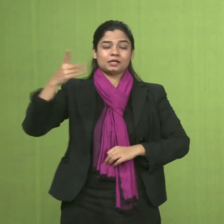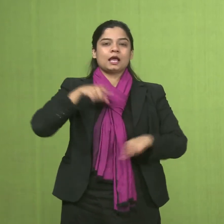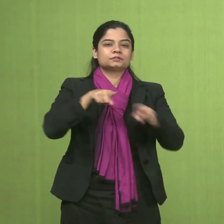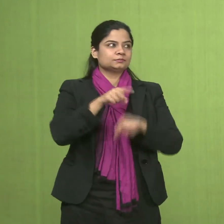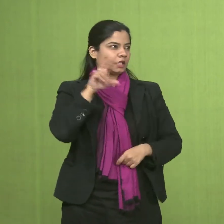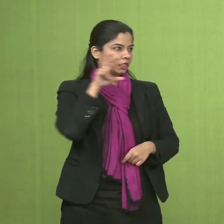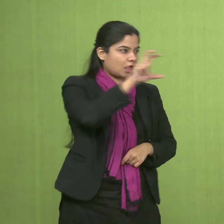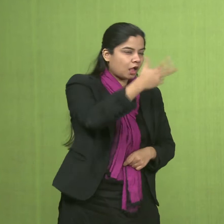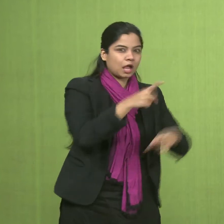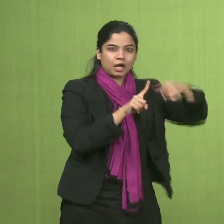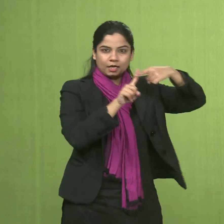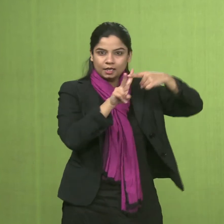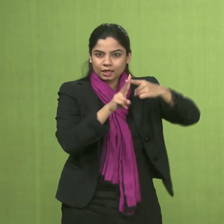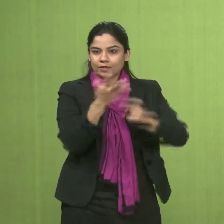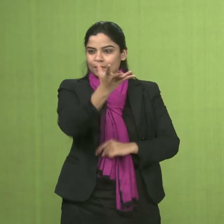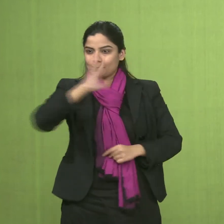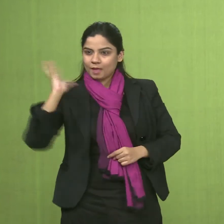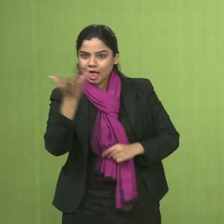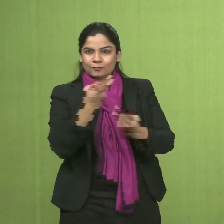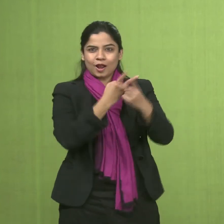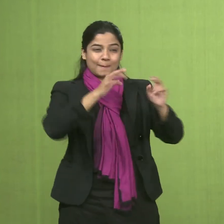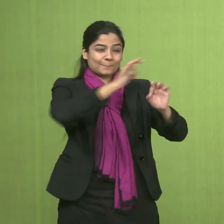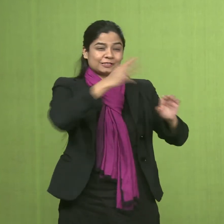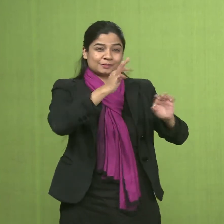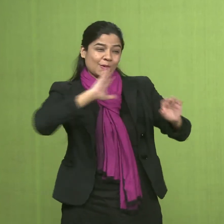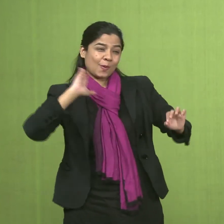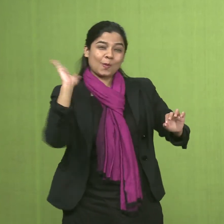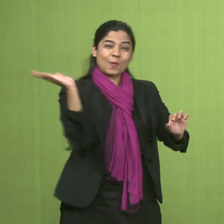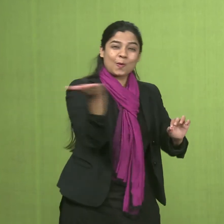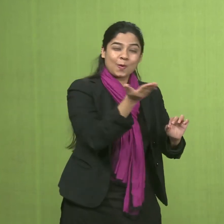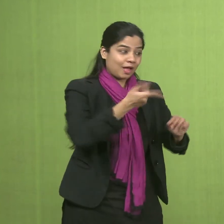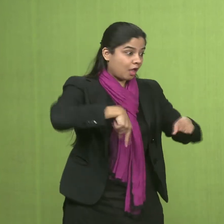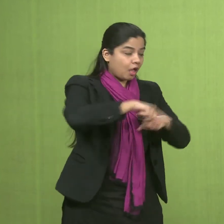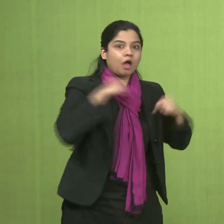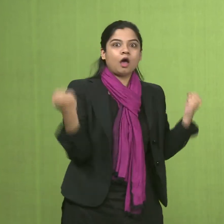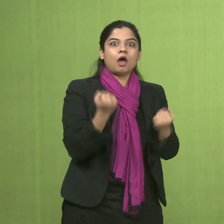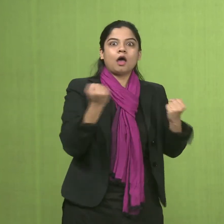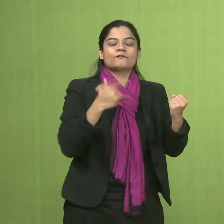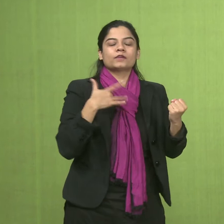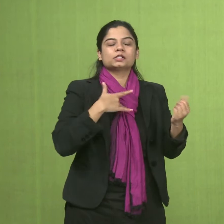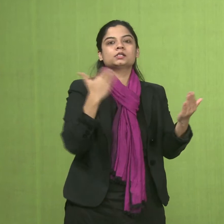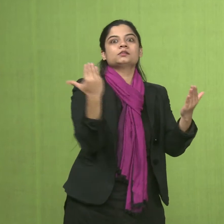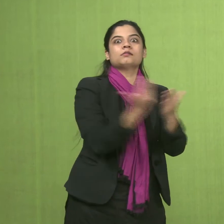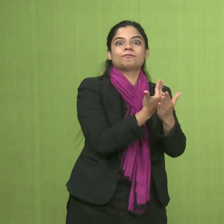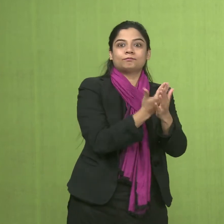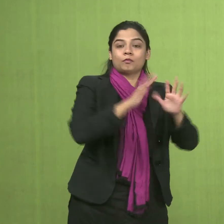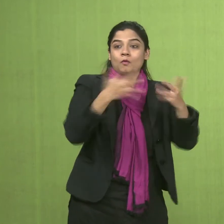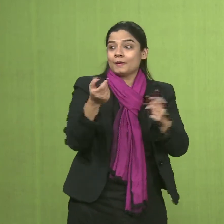Only electrical equipments like television, microwave, etc., they are labor saving.